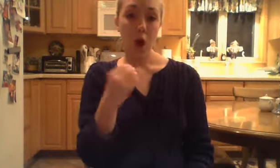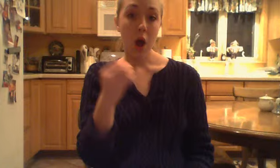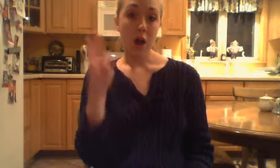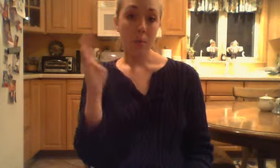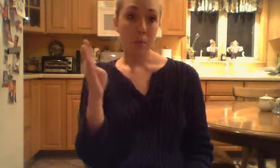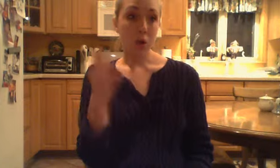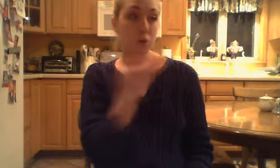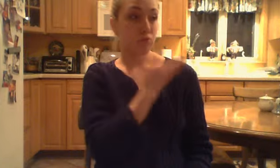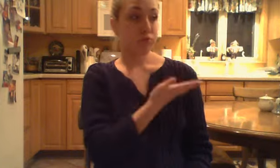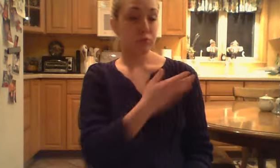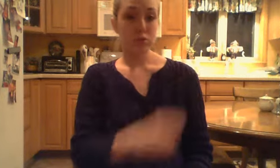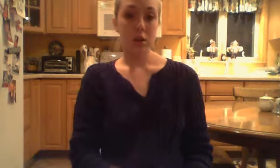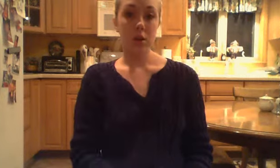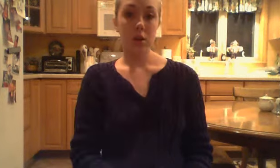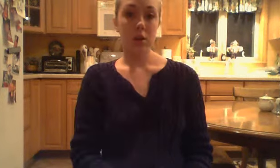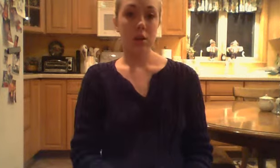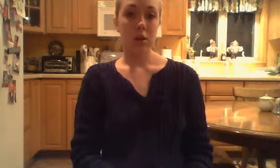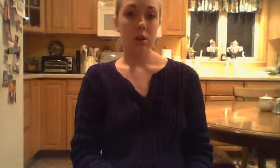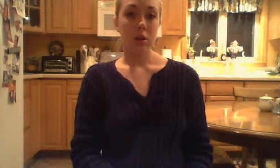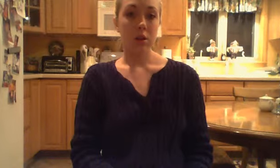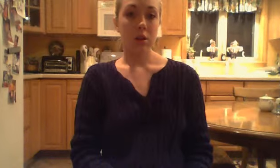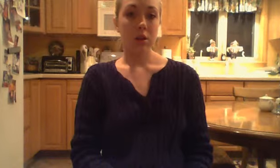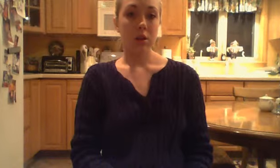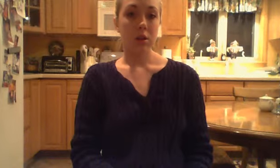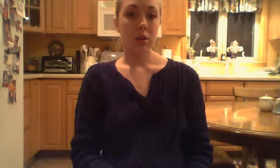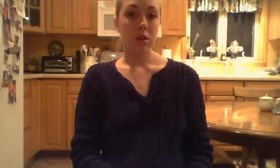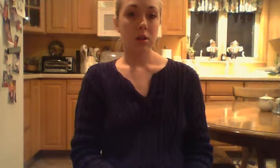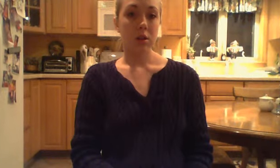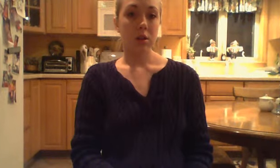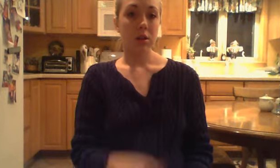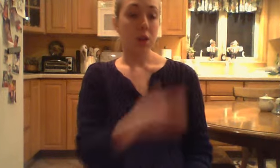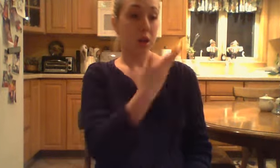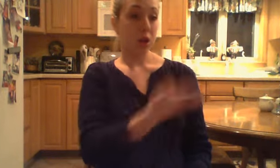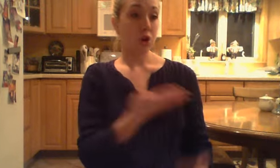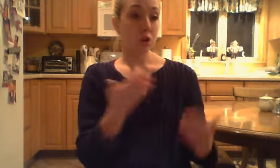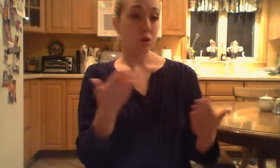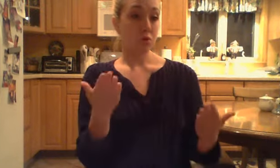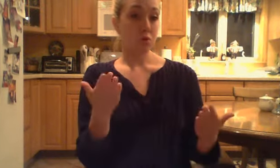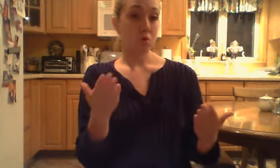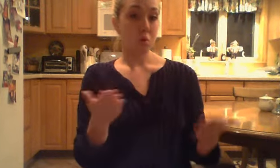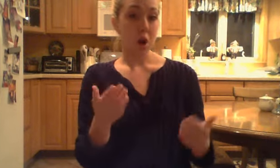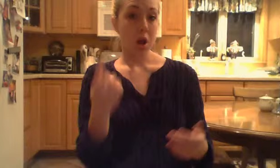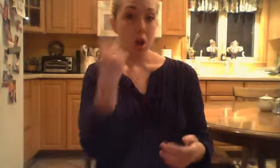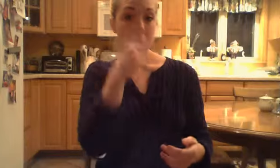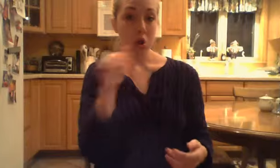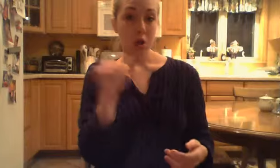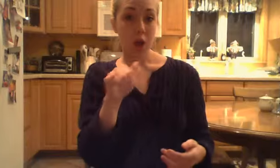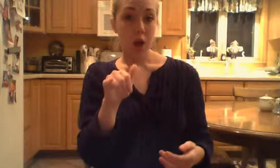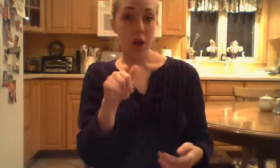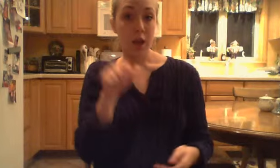And here's more of what the architecture looked like in New Mexico. So look at that one, and then you look at the one of